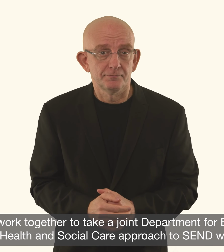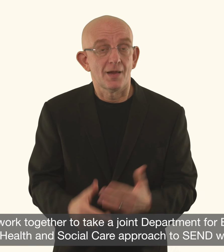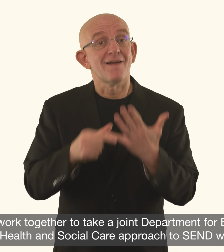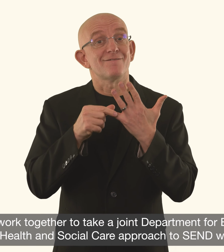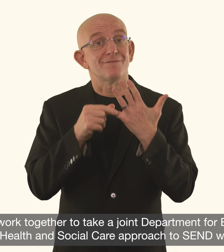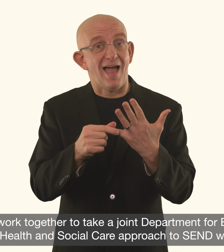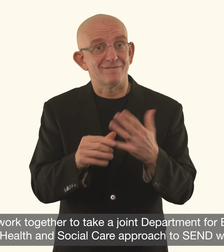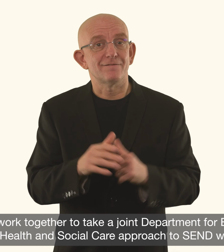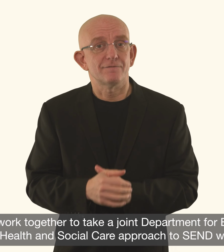5.